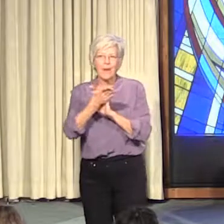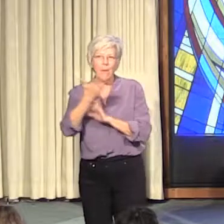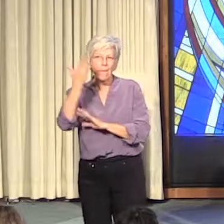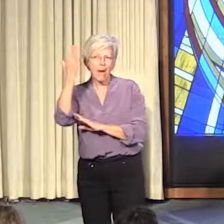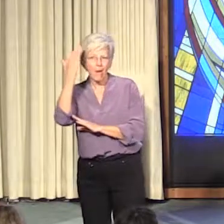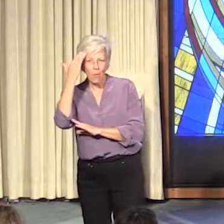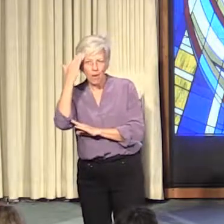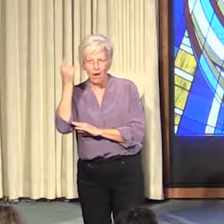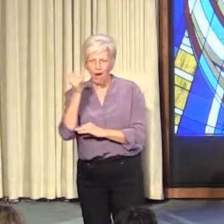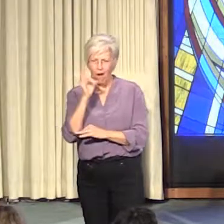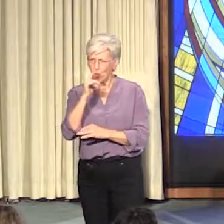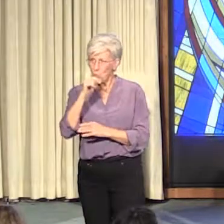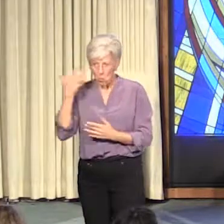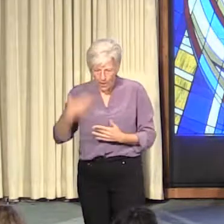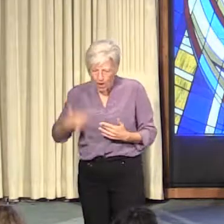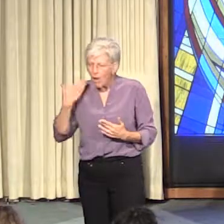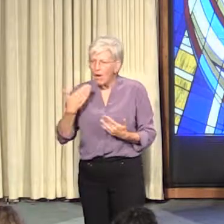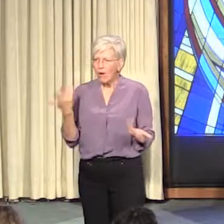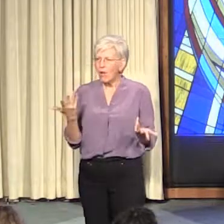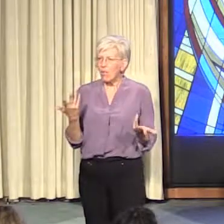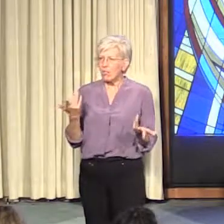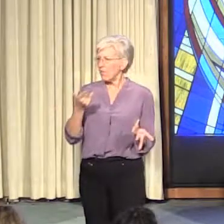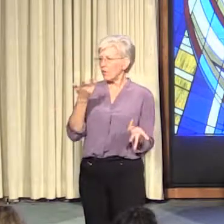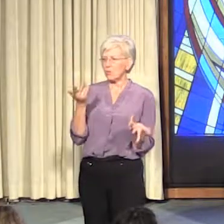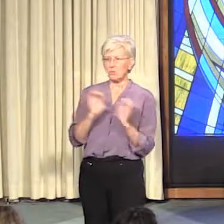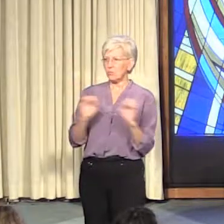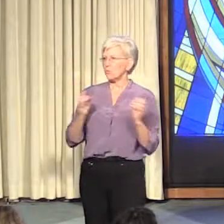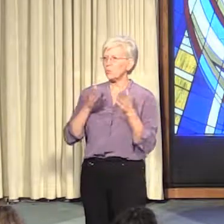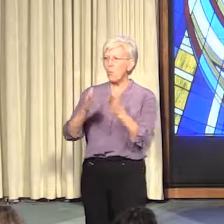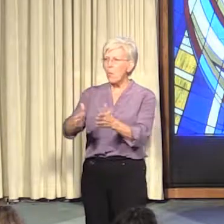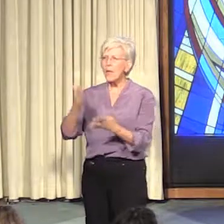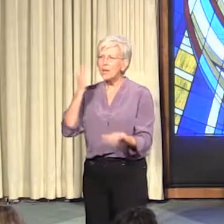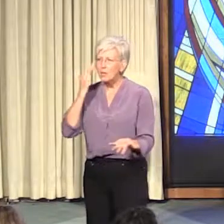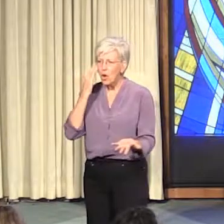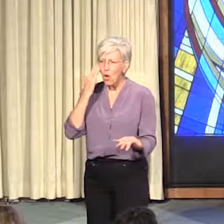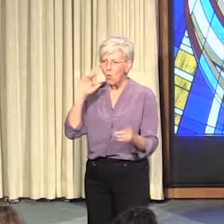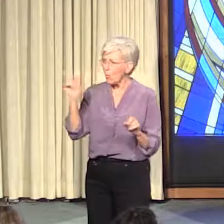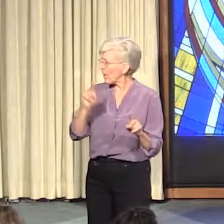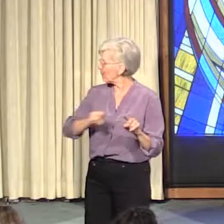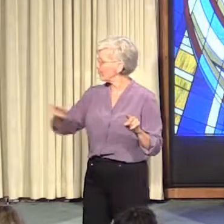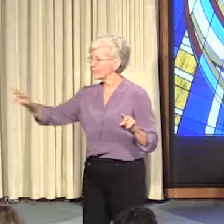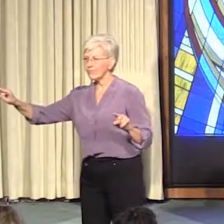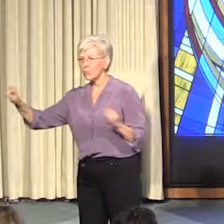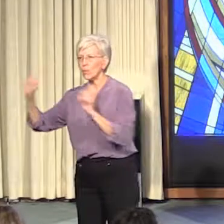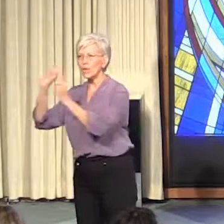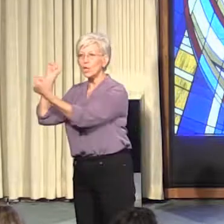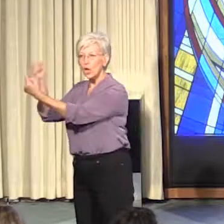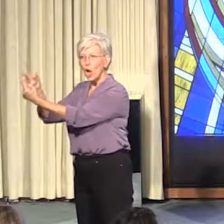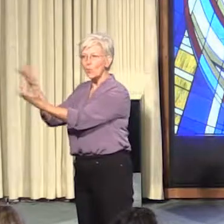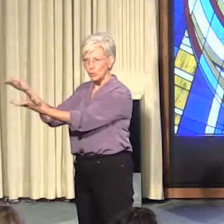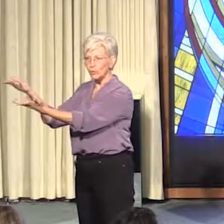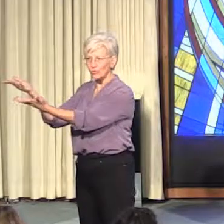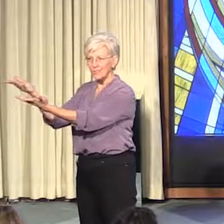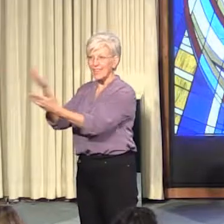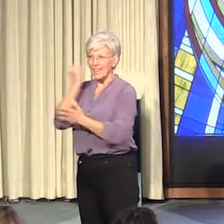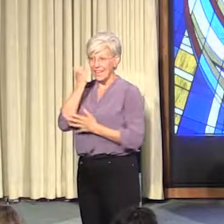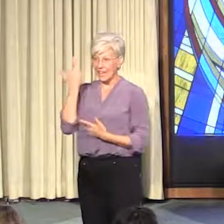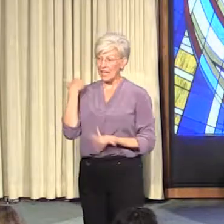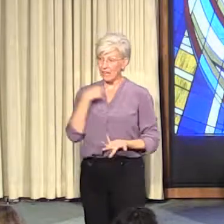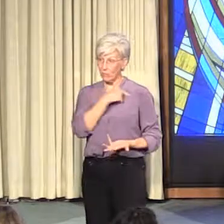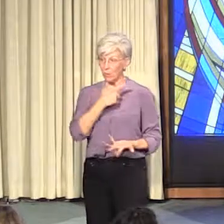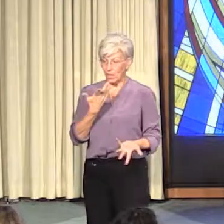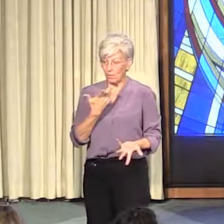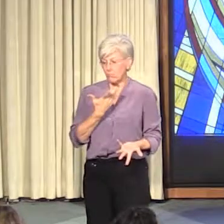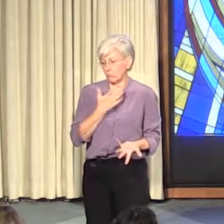we have really no way of knowing, again, where we need to get to if we wish to